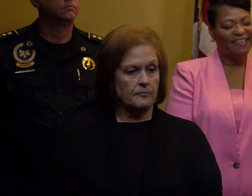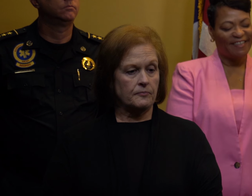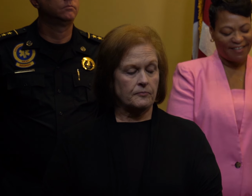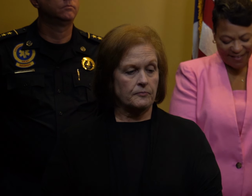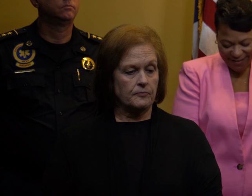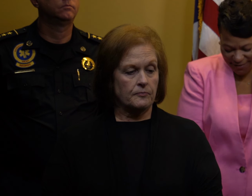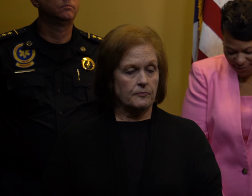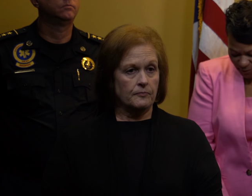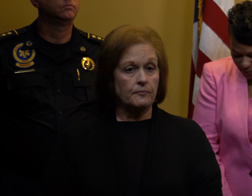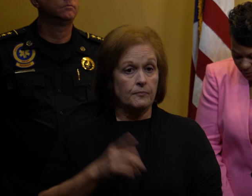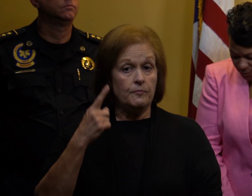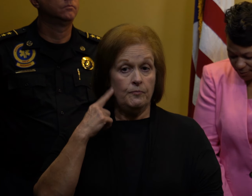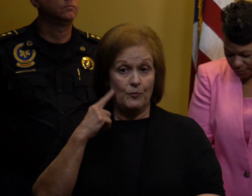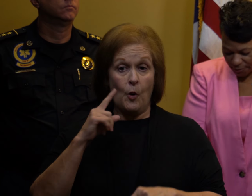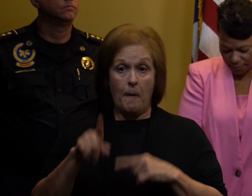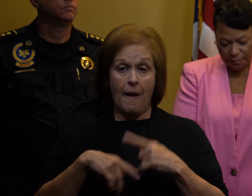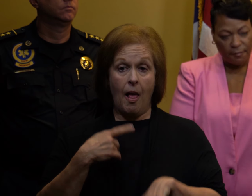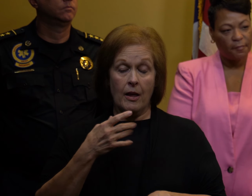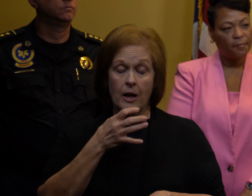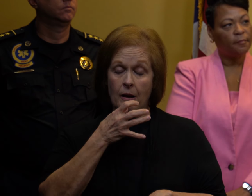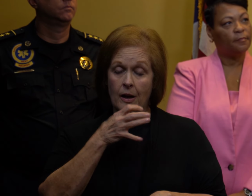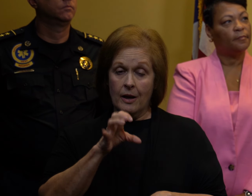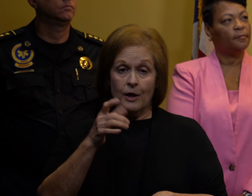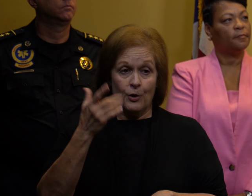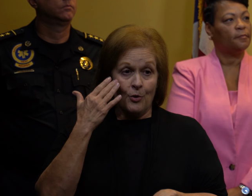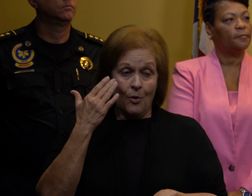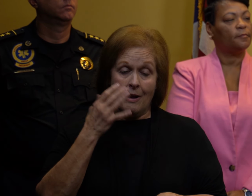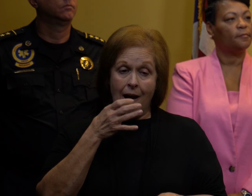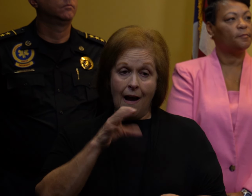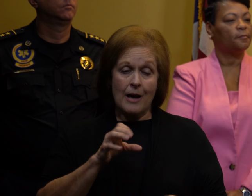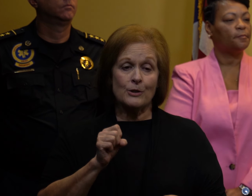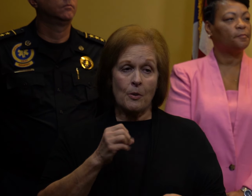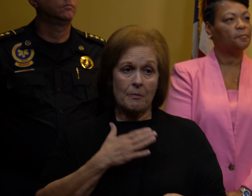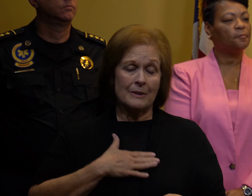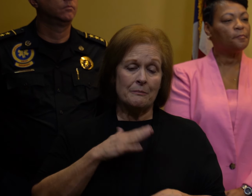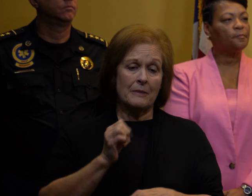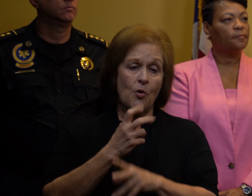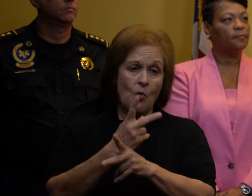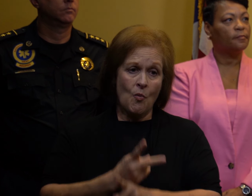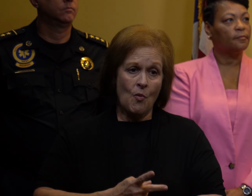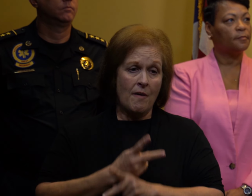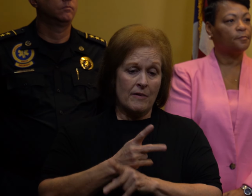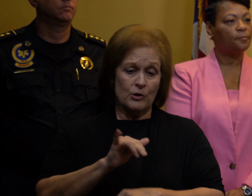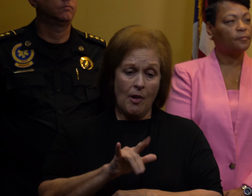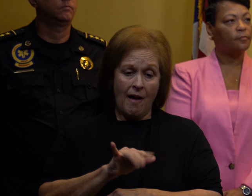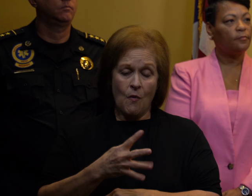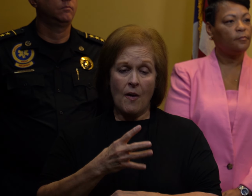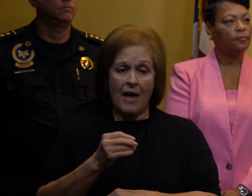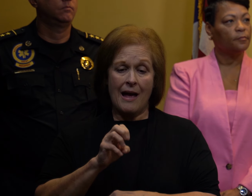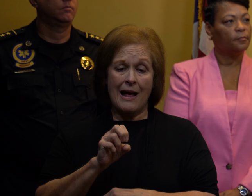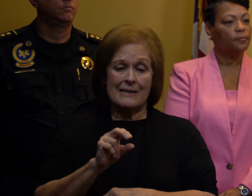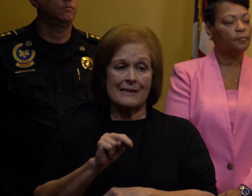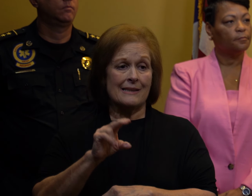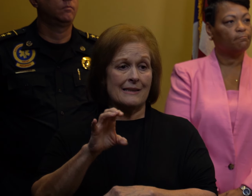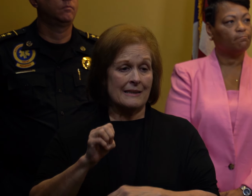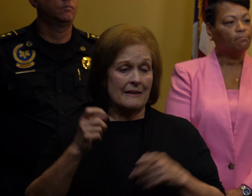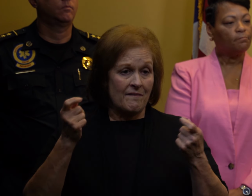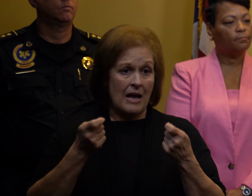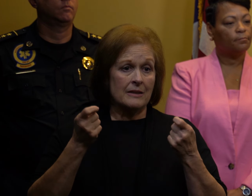So, you've heard about the heat, right? We know it's going to be hot, so please take all necessary precautions this 4th of July and Essence Festival regarding the